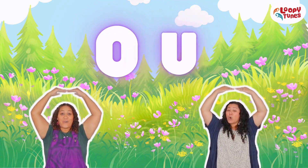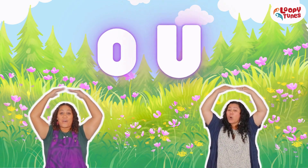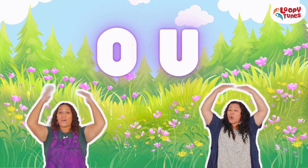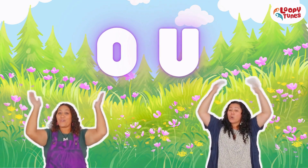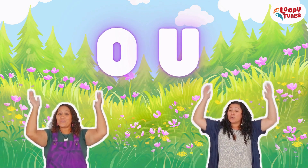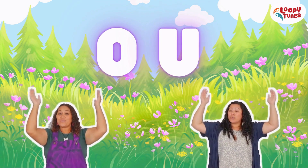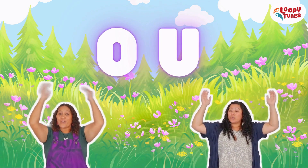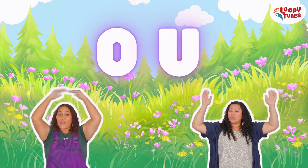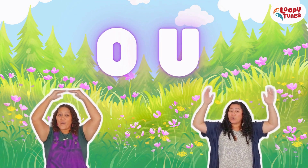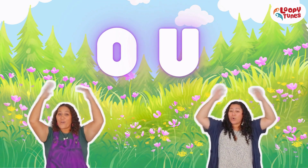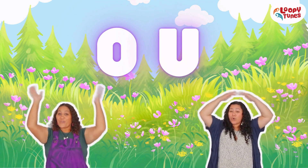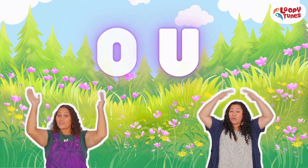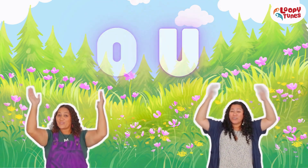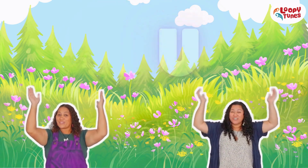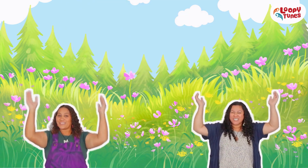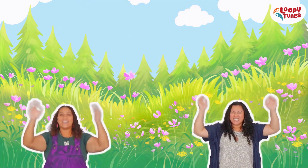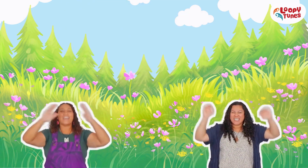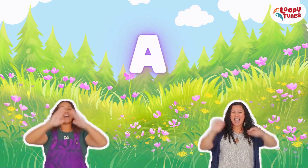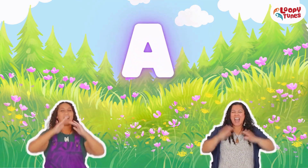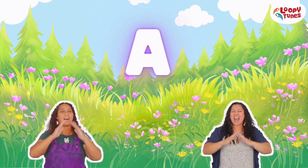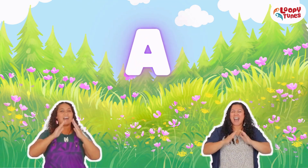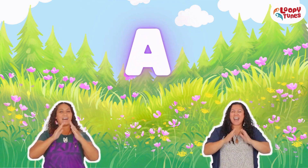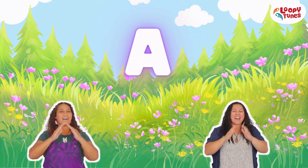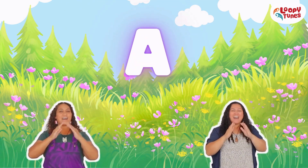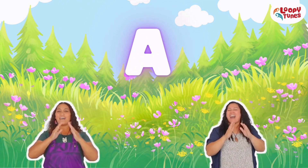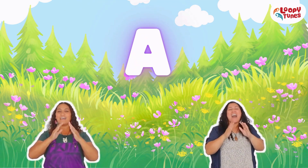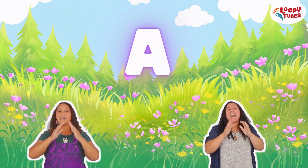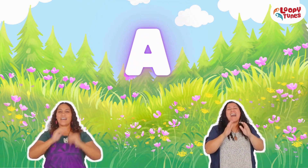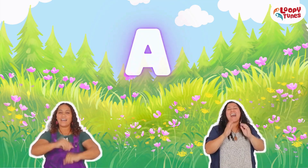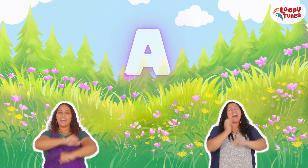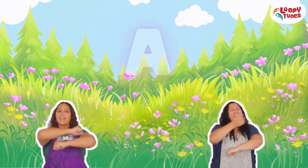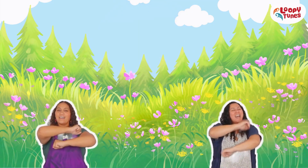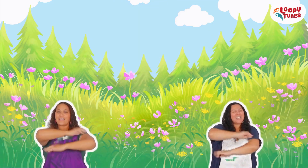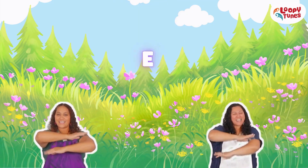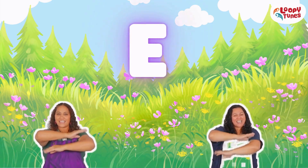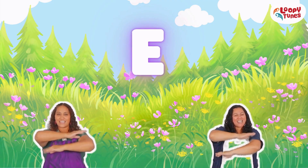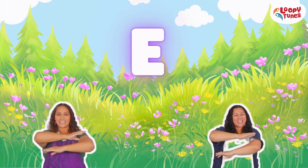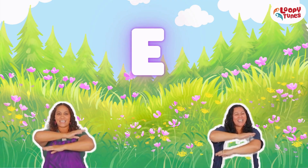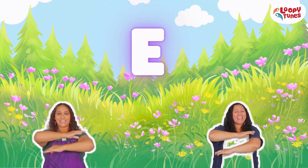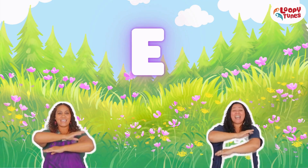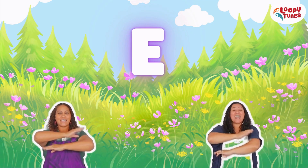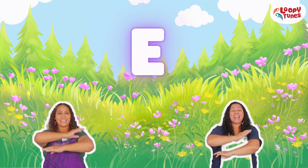i, o, o. Ah, ah, ah,